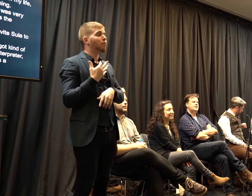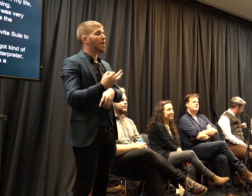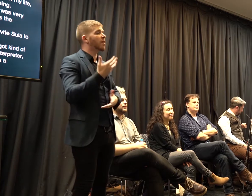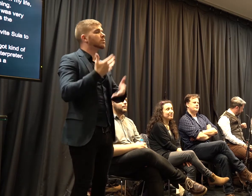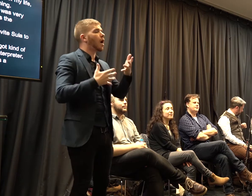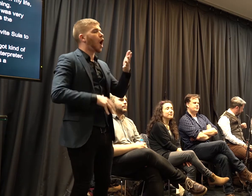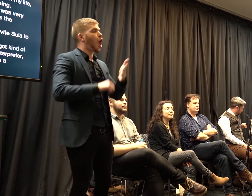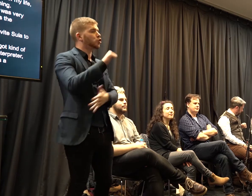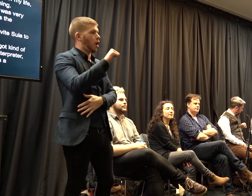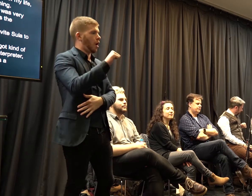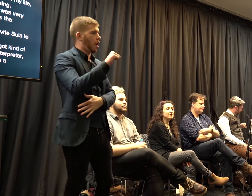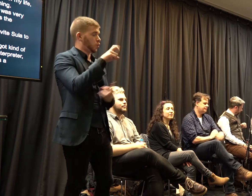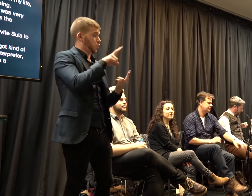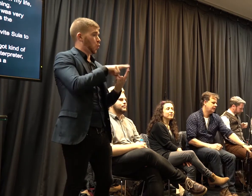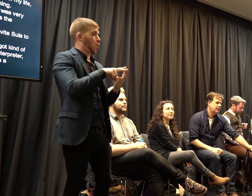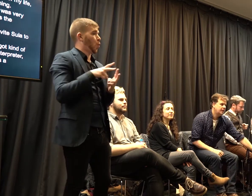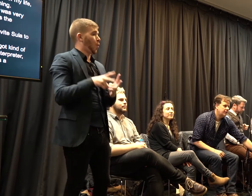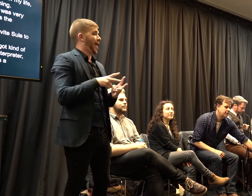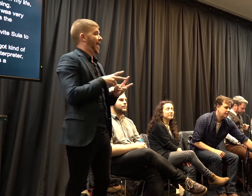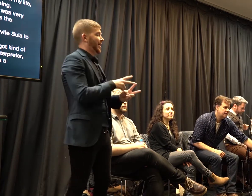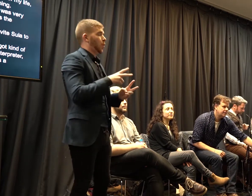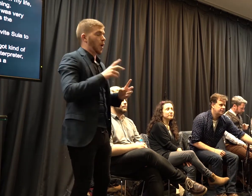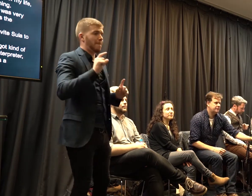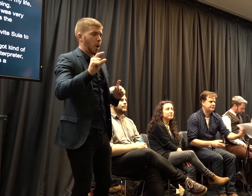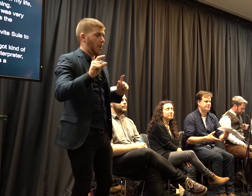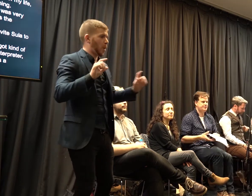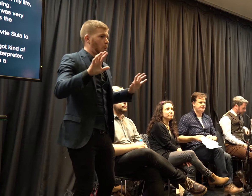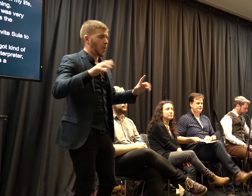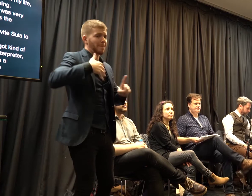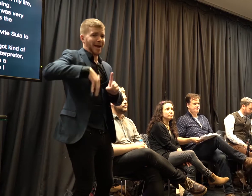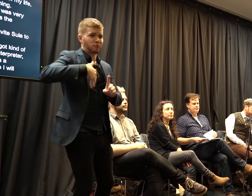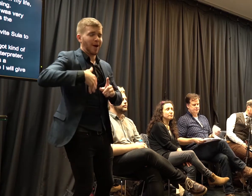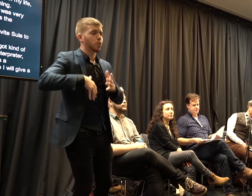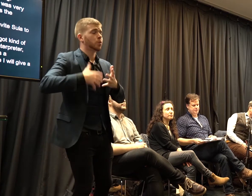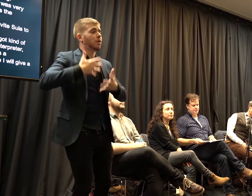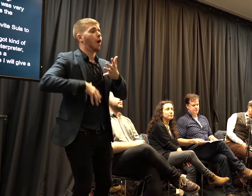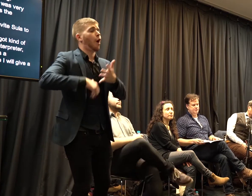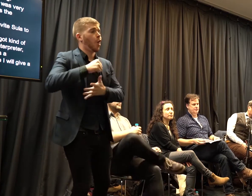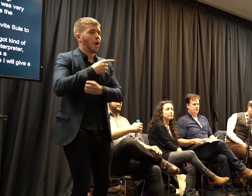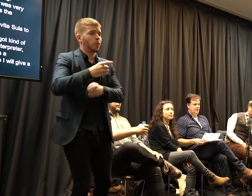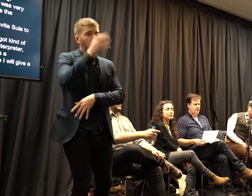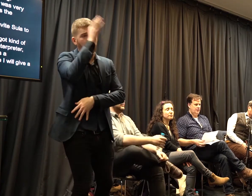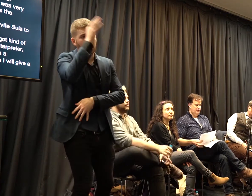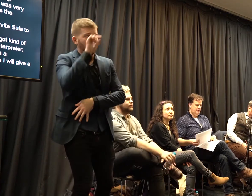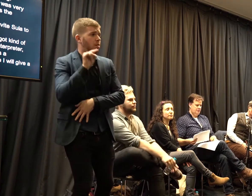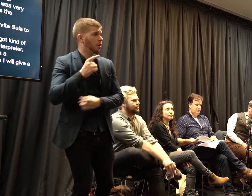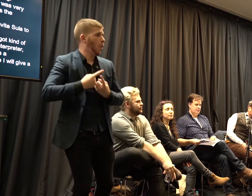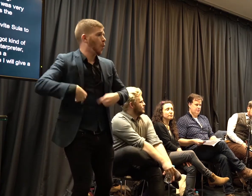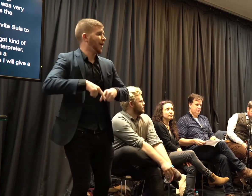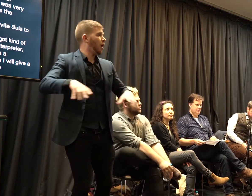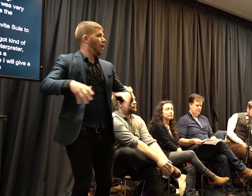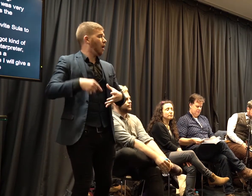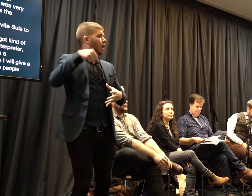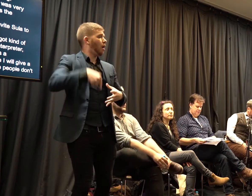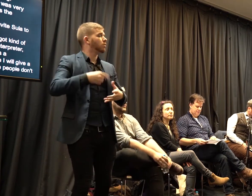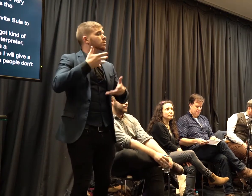culture. So maybe I'll give a little bit of background to signed culture in case people don't know who and what we are. So